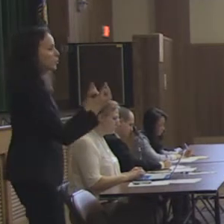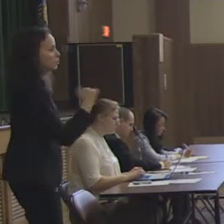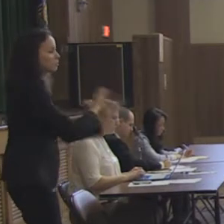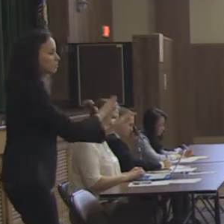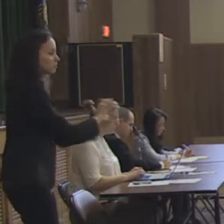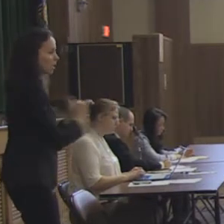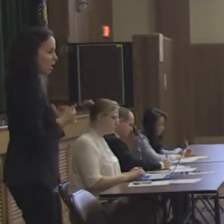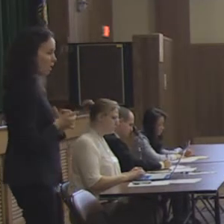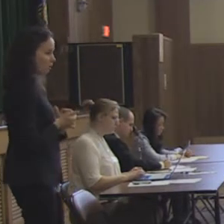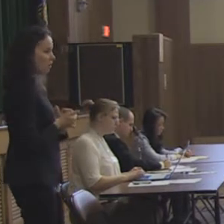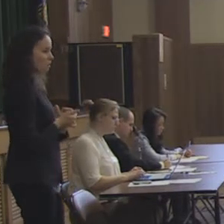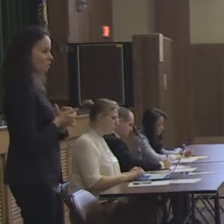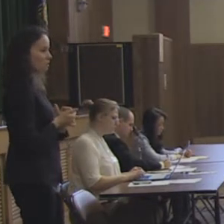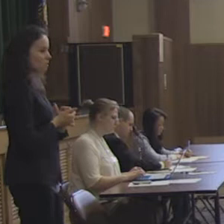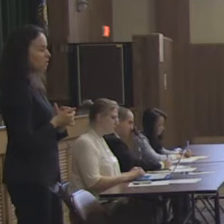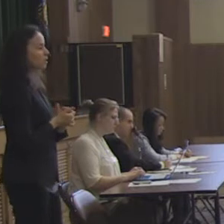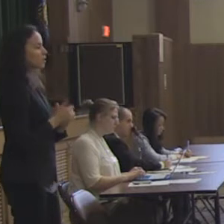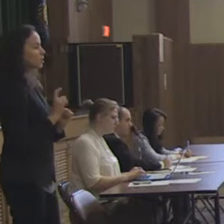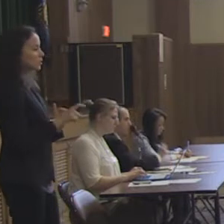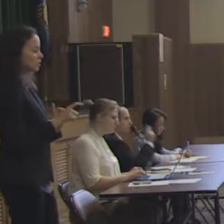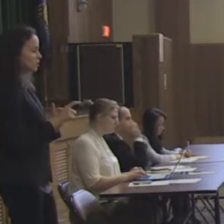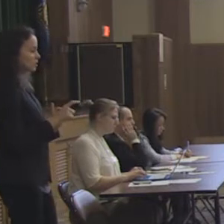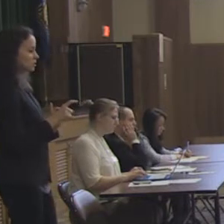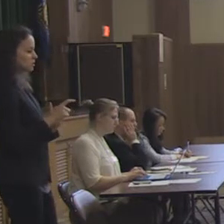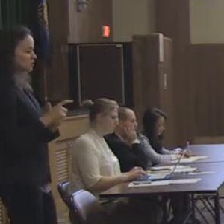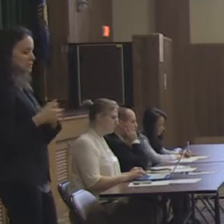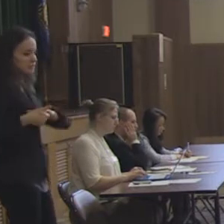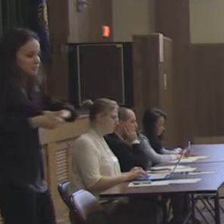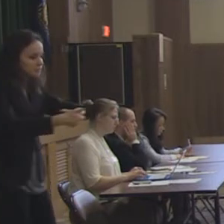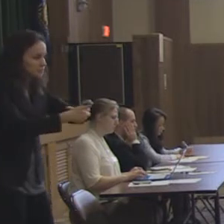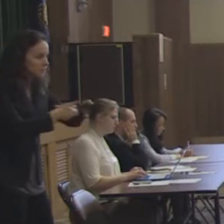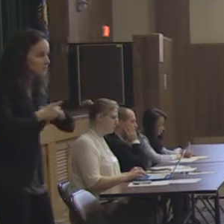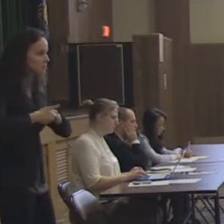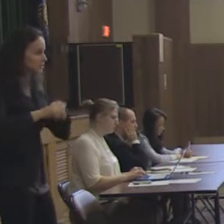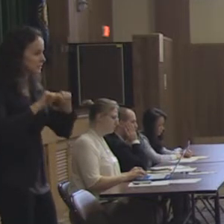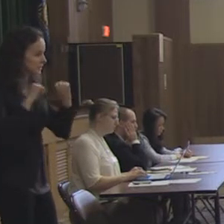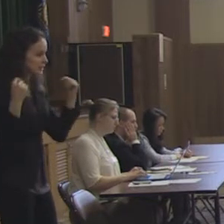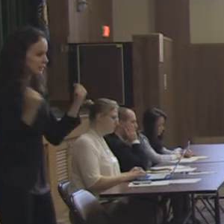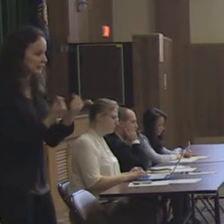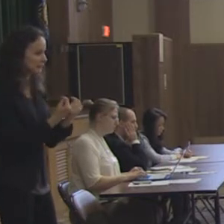do need to work as a team, and you need to know about collateral information regarding,